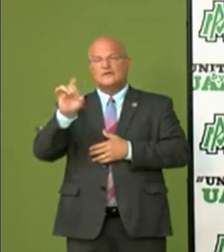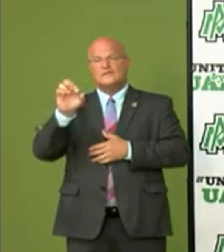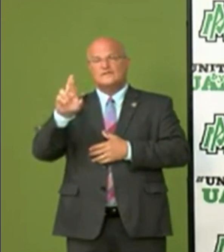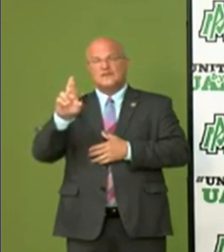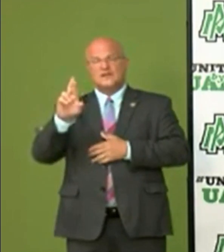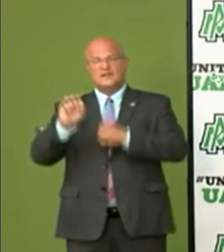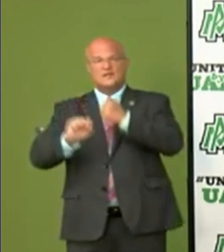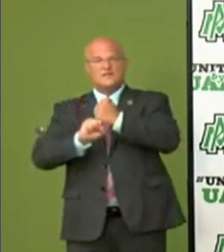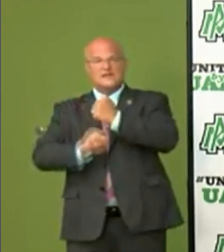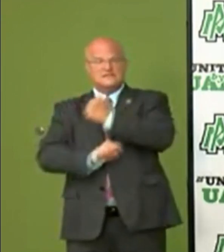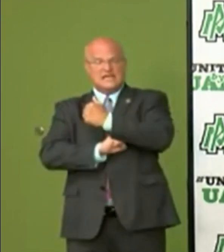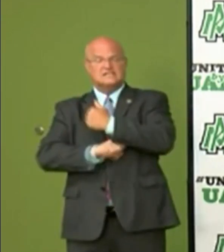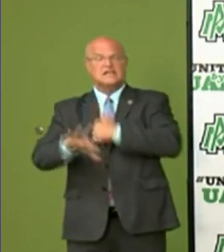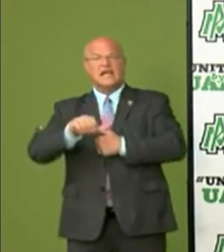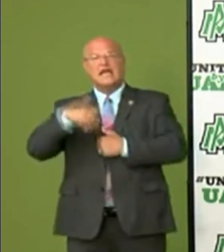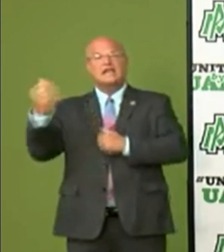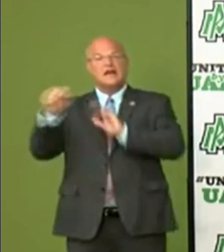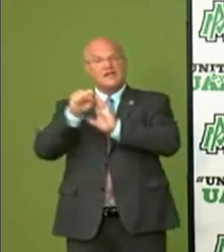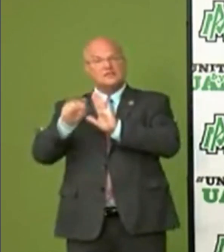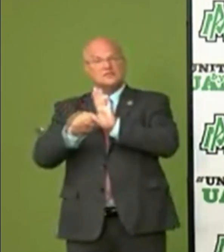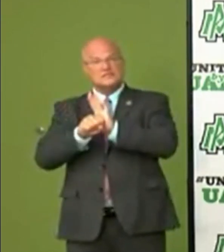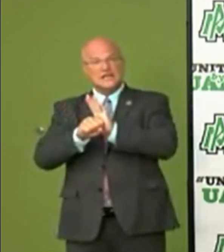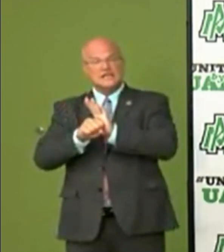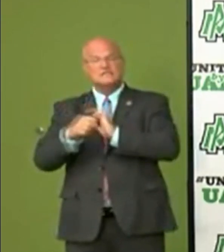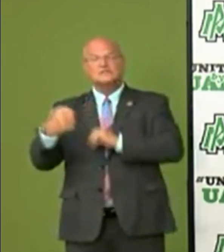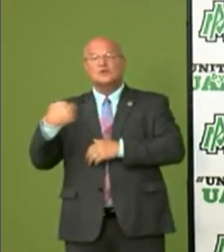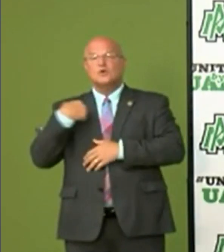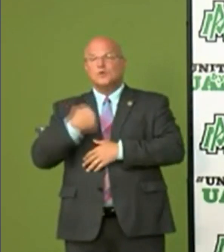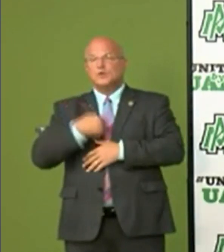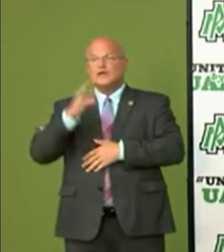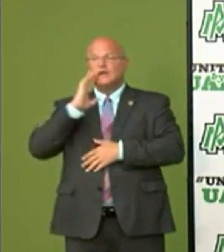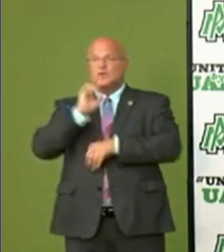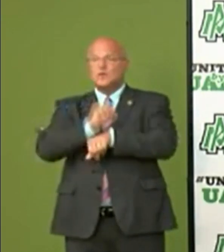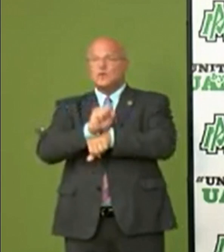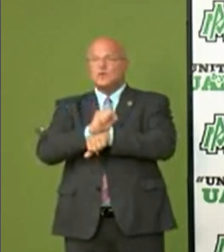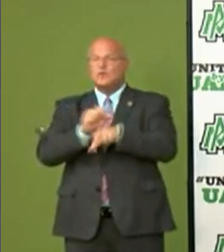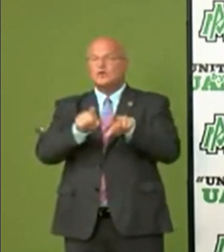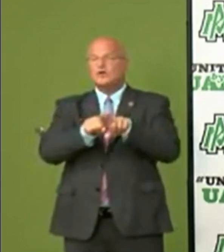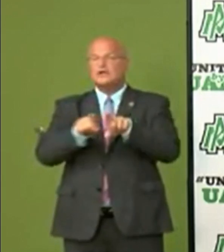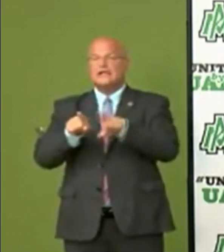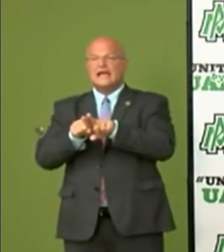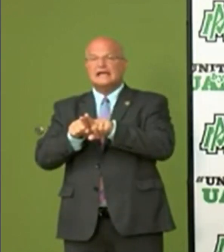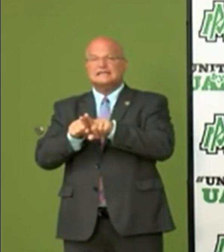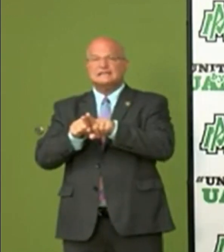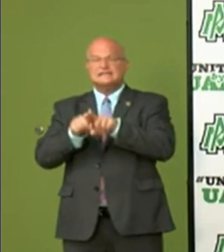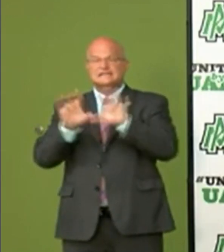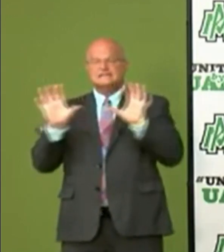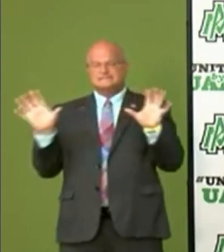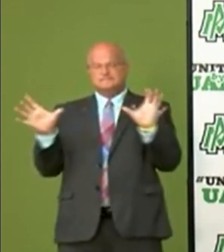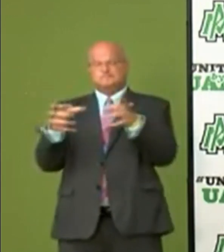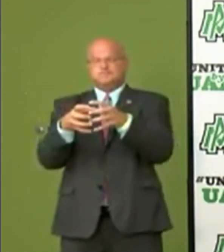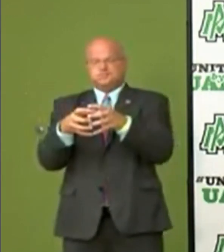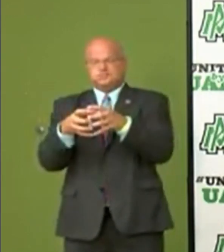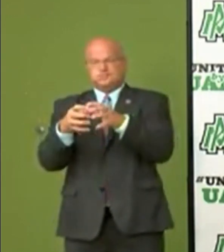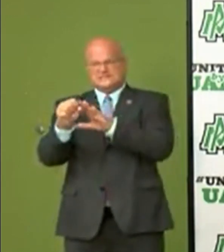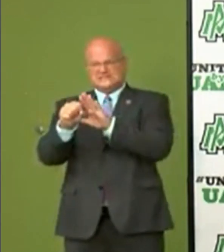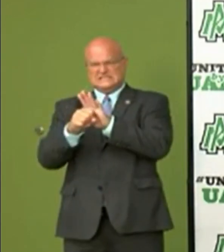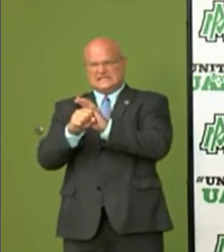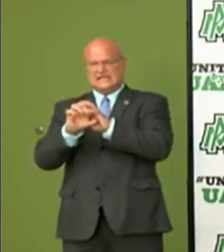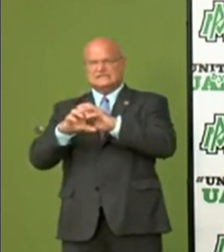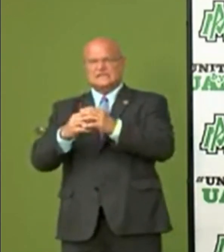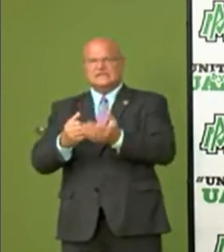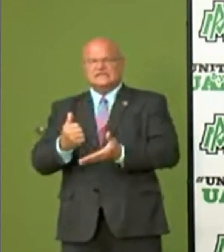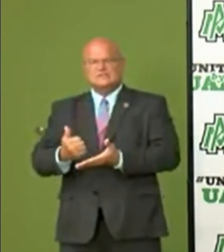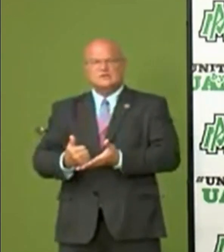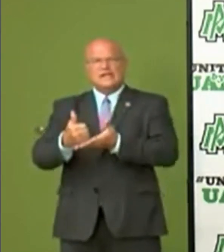Foundation and with other states in which we are going to work as a consortium of states to enhance the